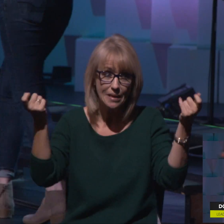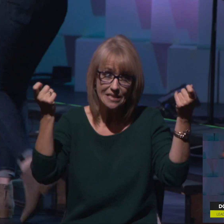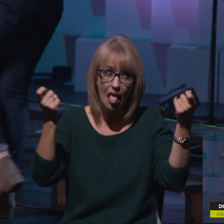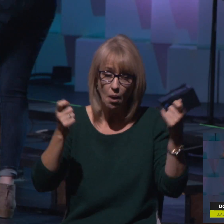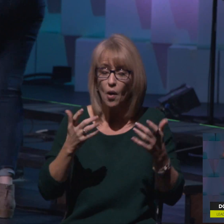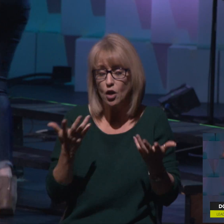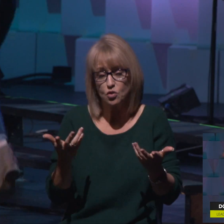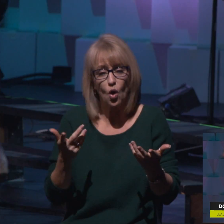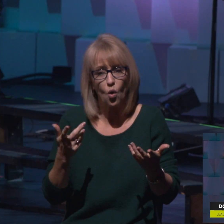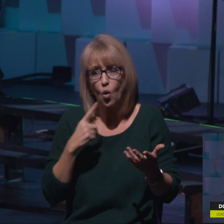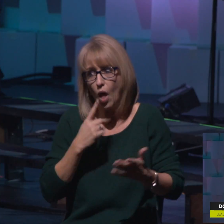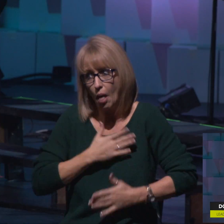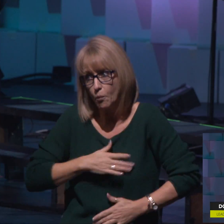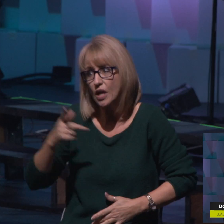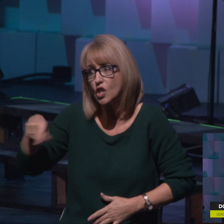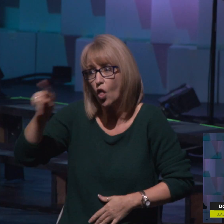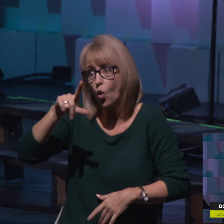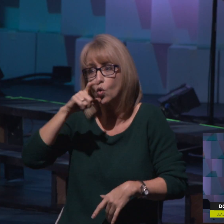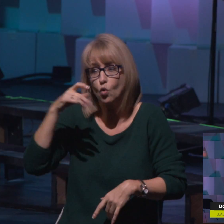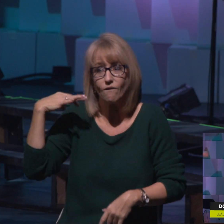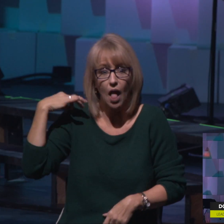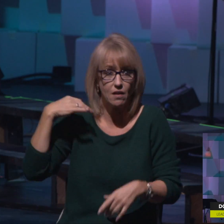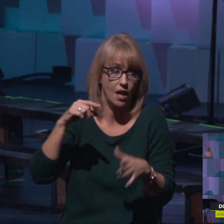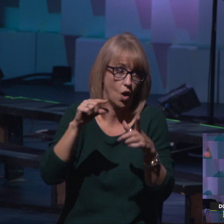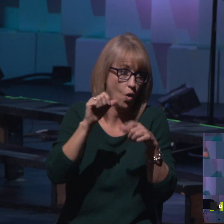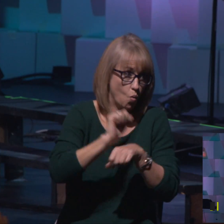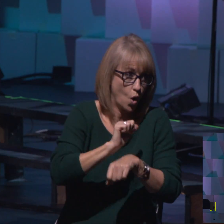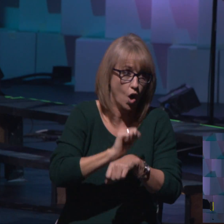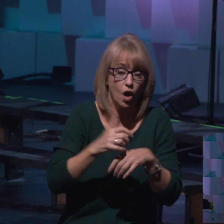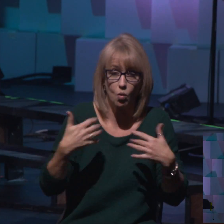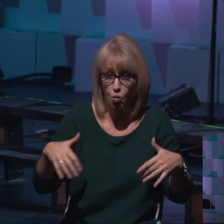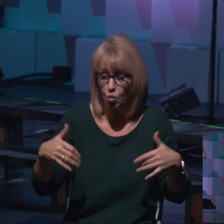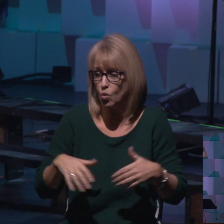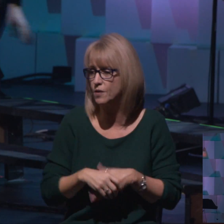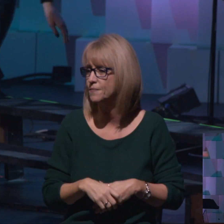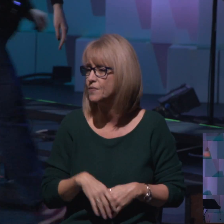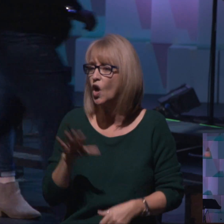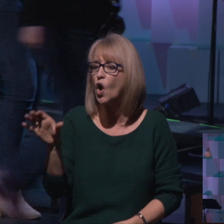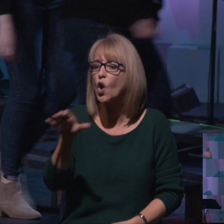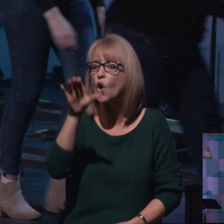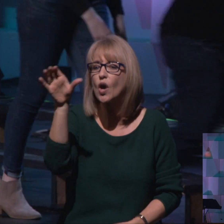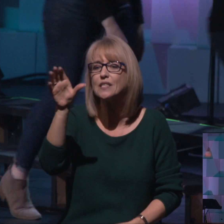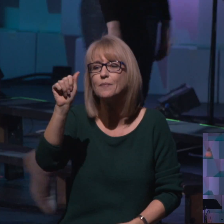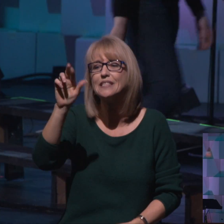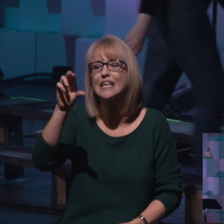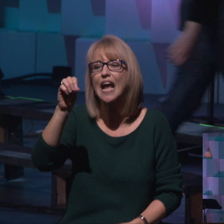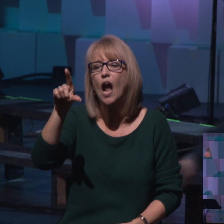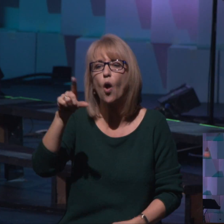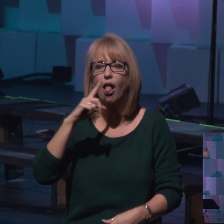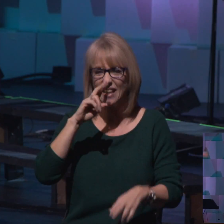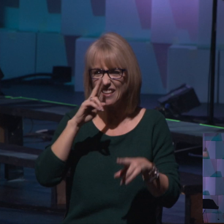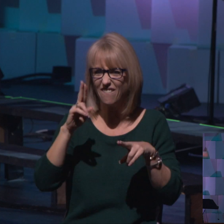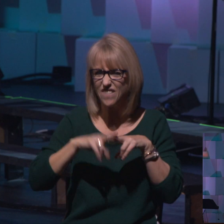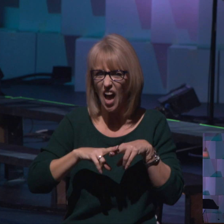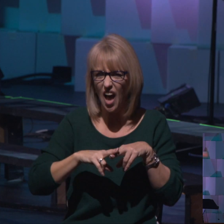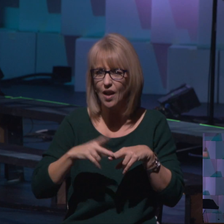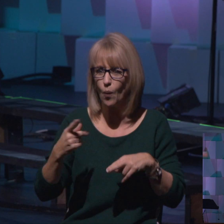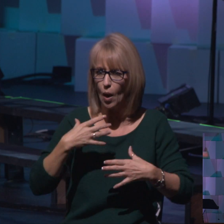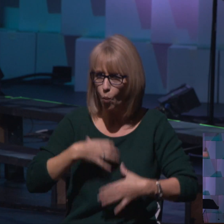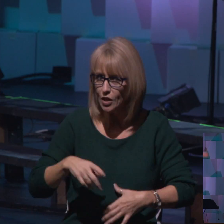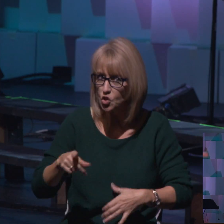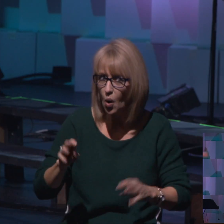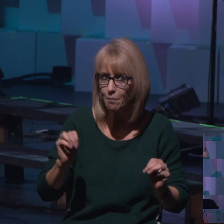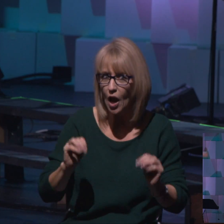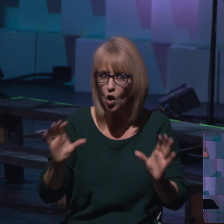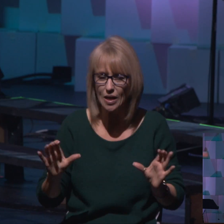that the children's ministry does. Christmas carols are fun. The song they just sang, the one that We Wish You Merry